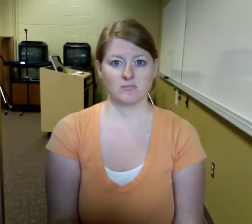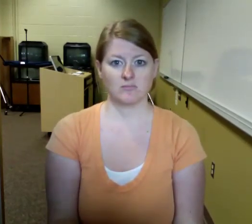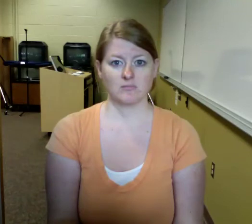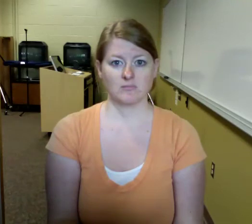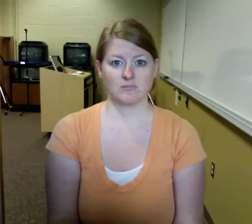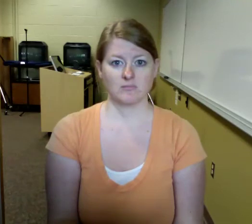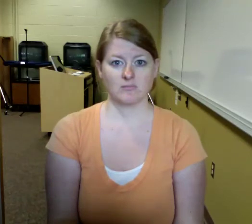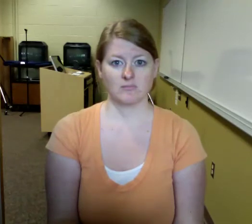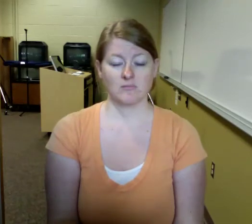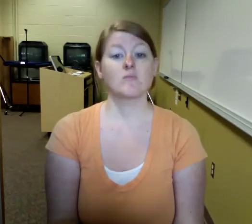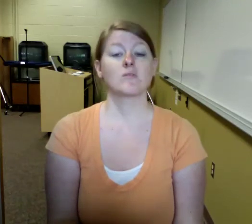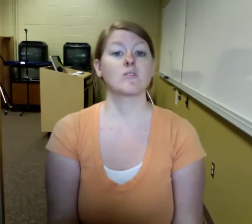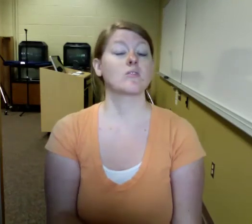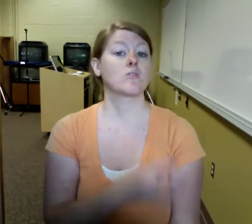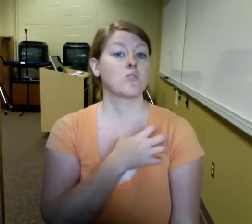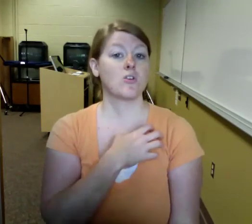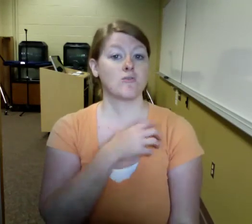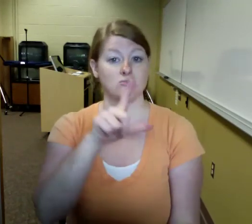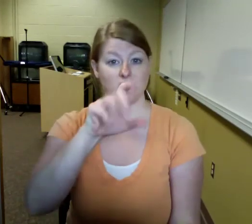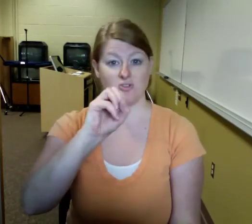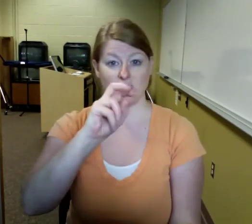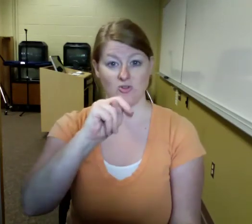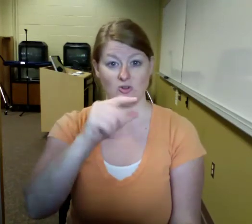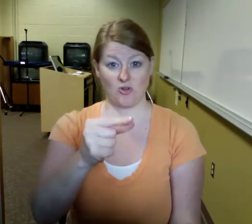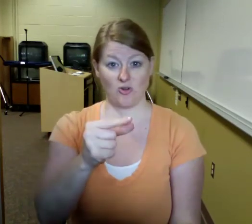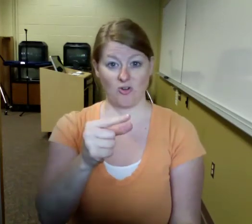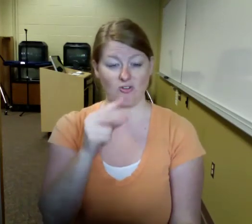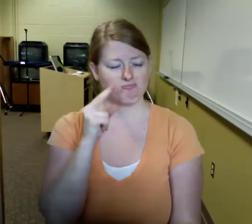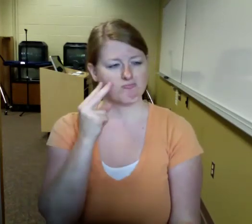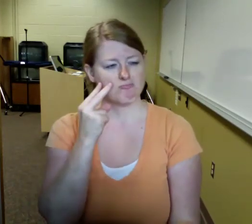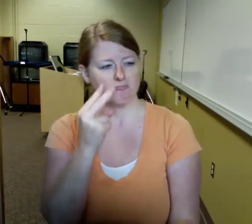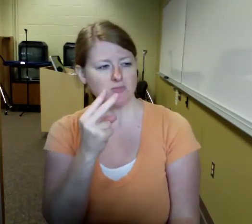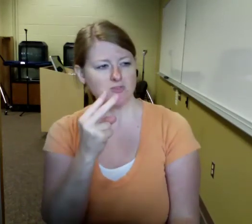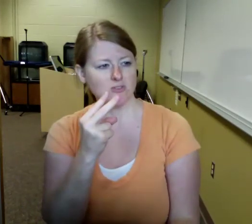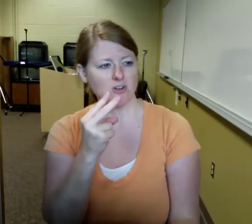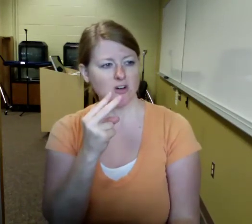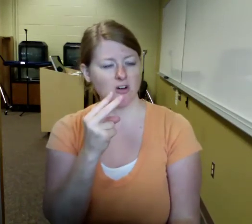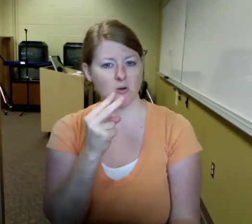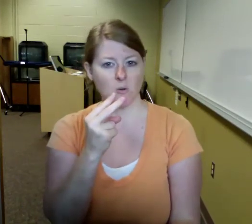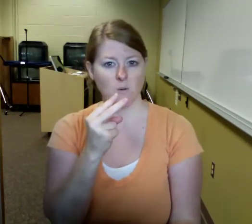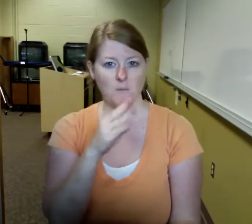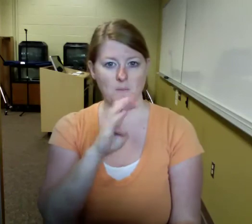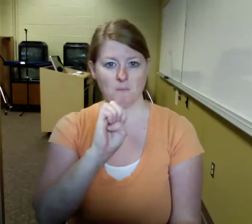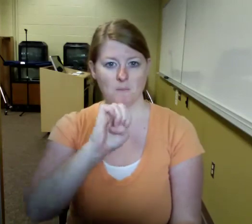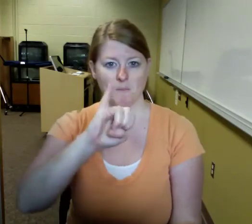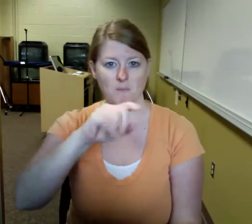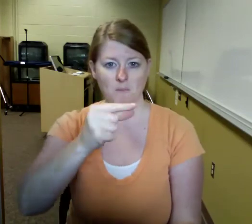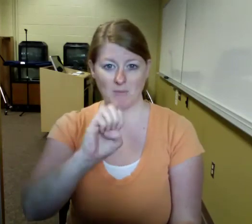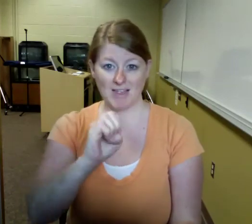That Officer Long observed a beige-colored stocking in the defendant Harris's back pocket.